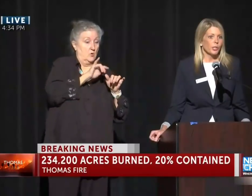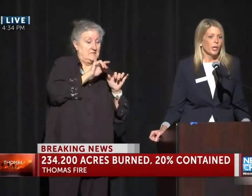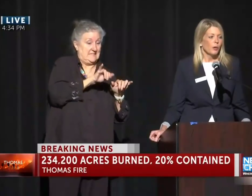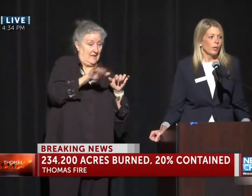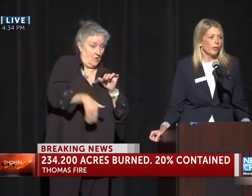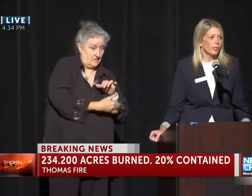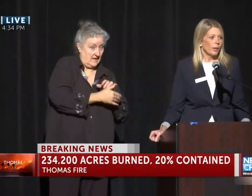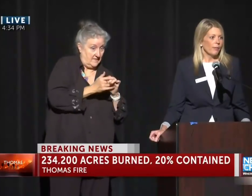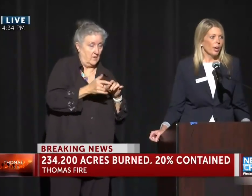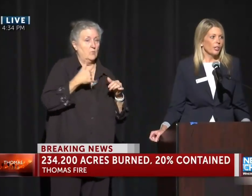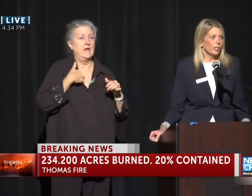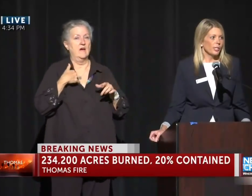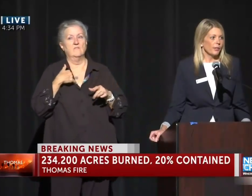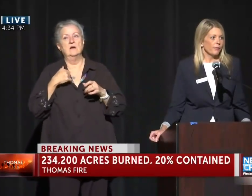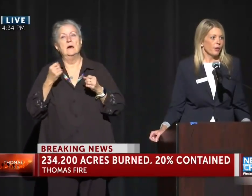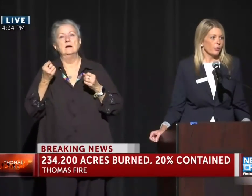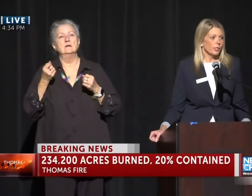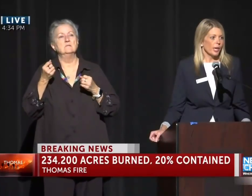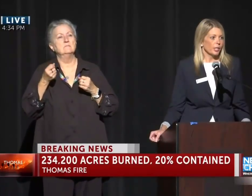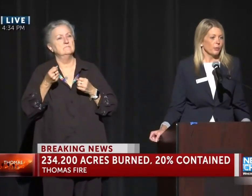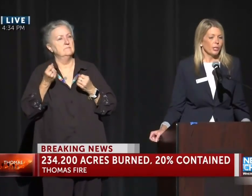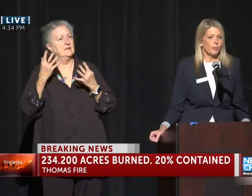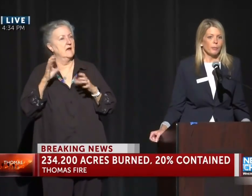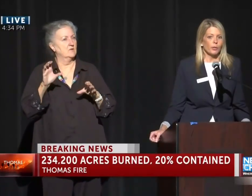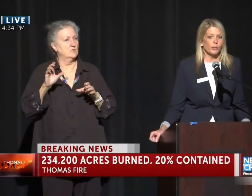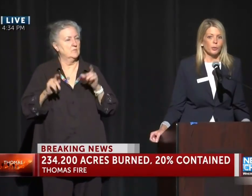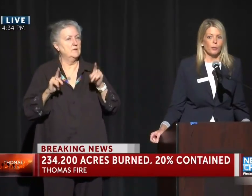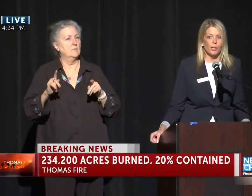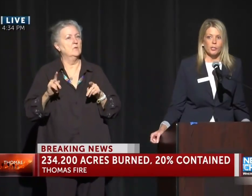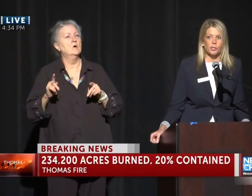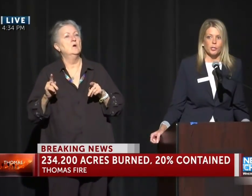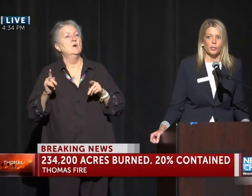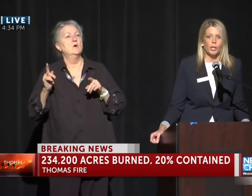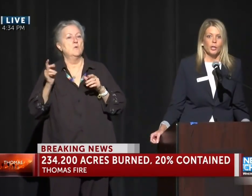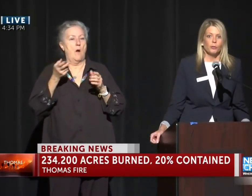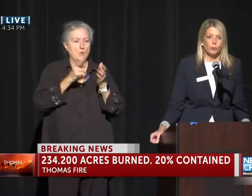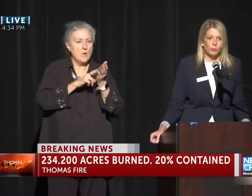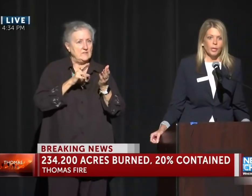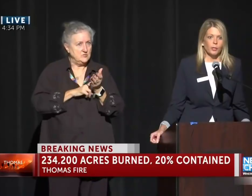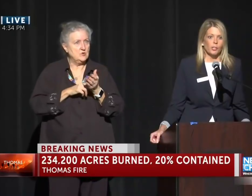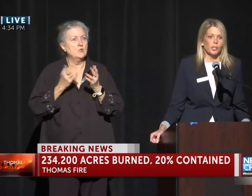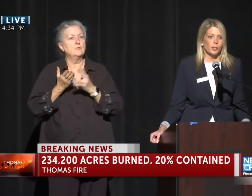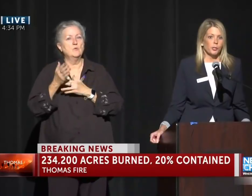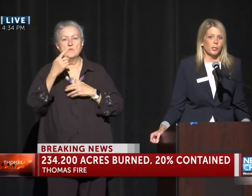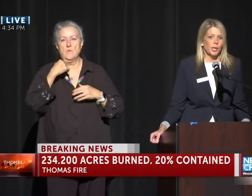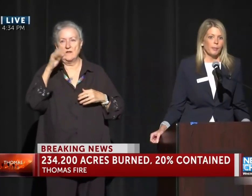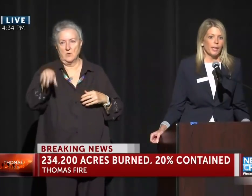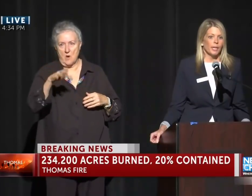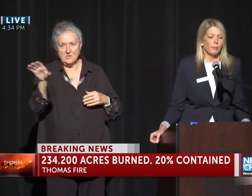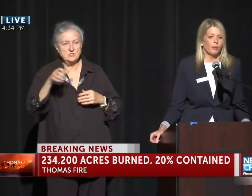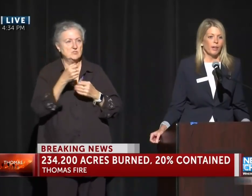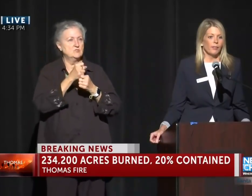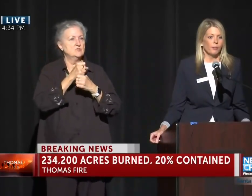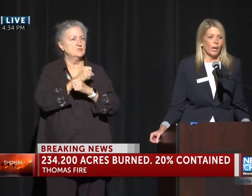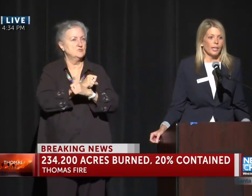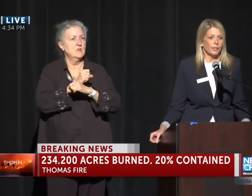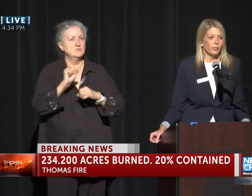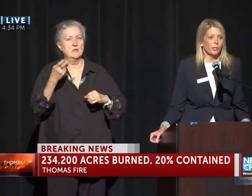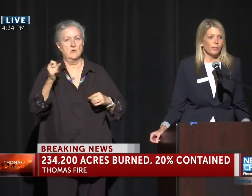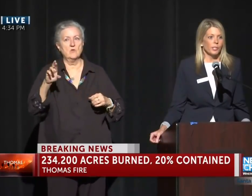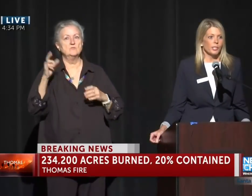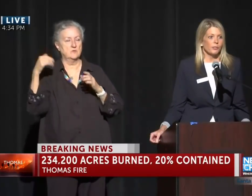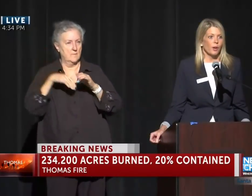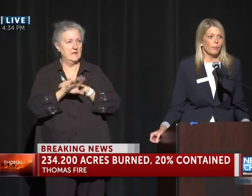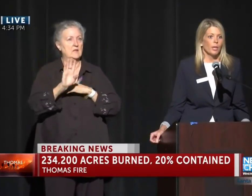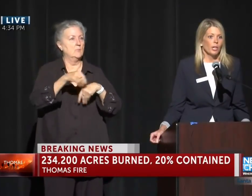our shelters, we also have hundreds of folks, community members, who are registered through the Red Cross shelter to come in and provide a